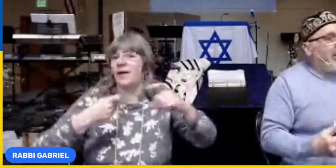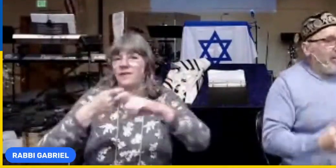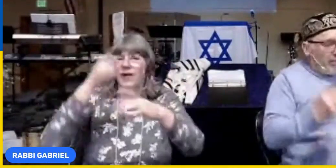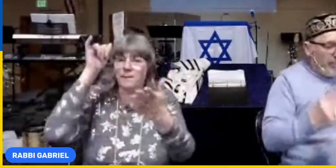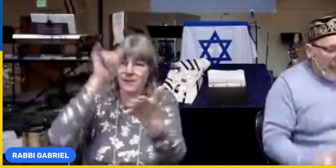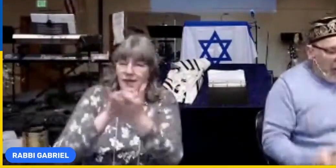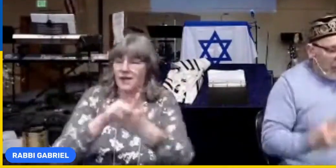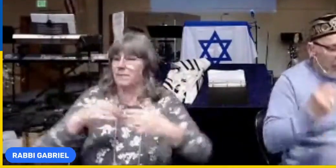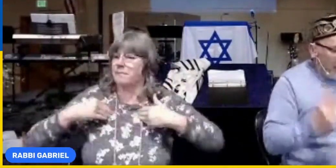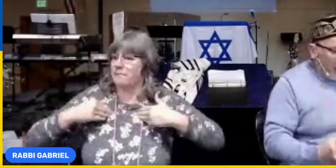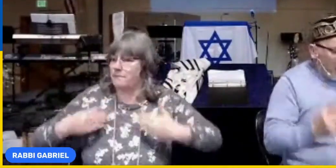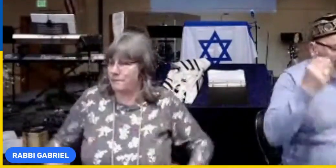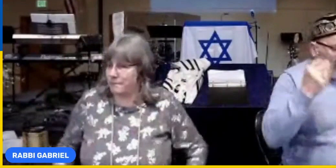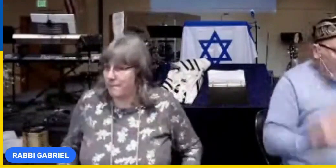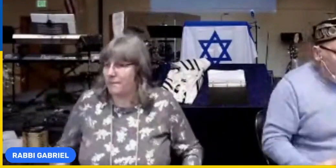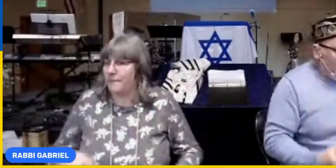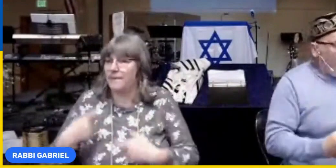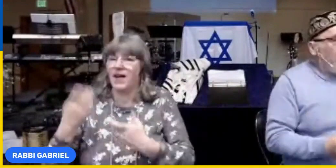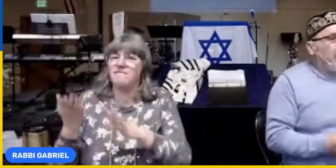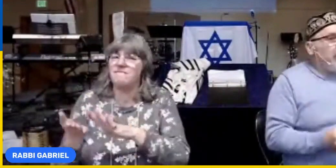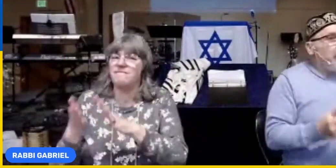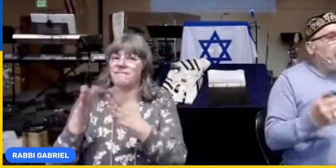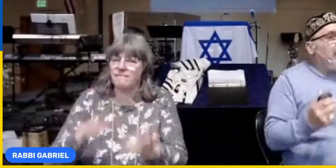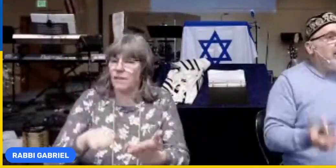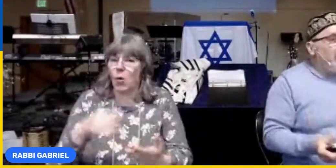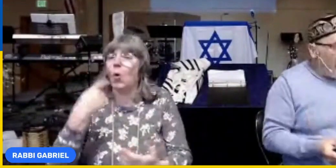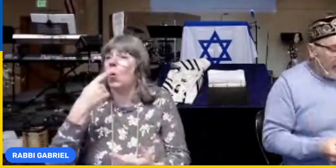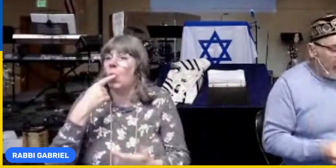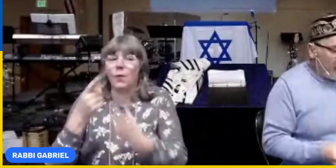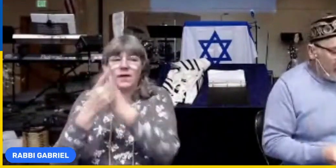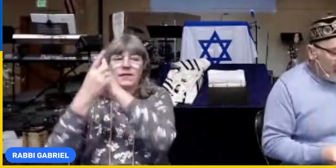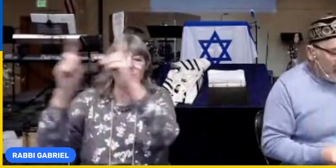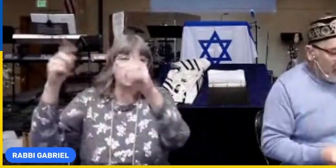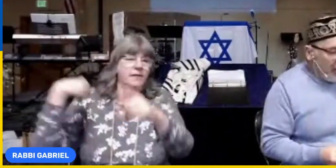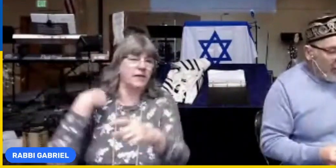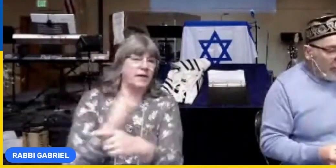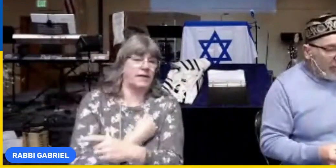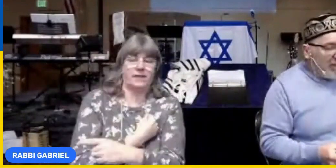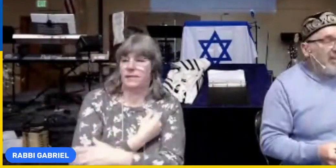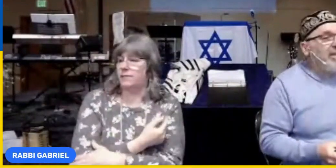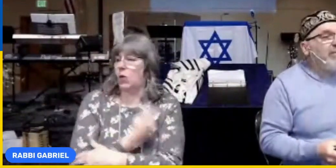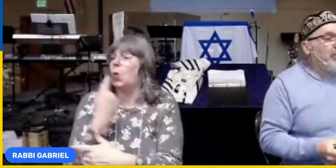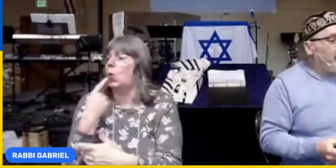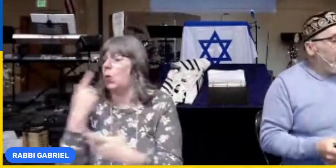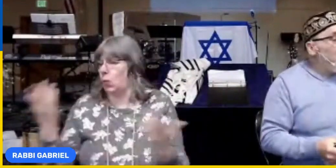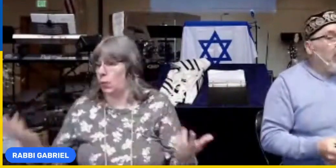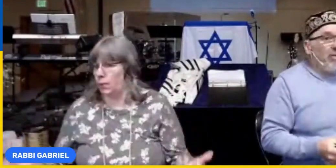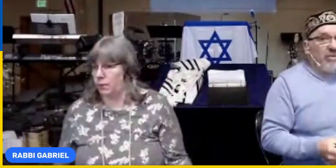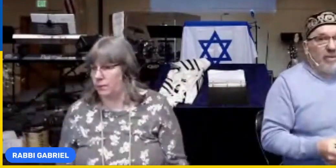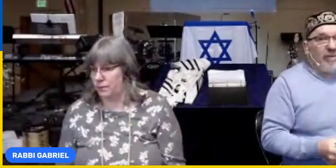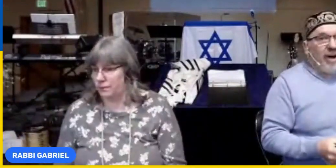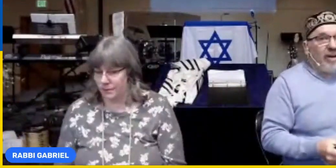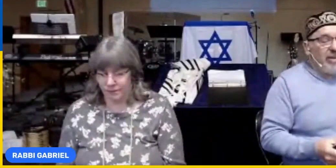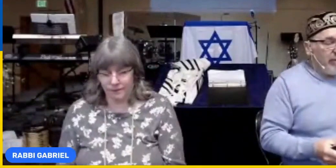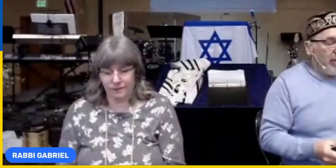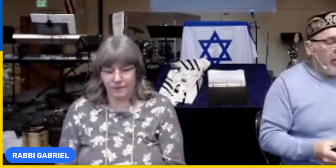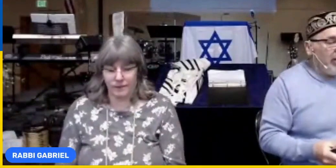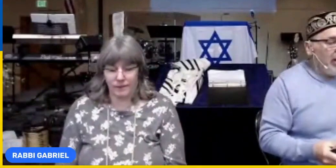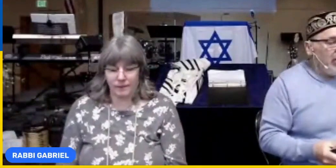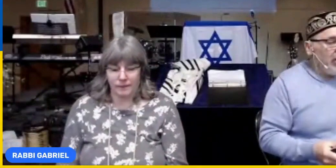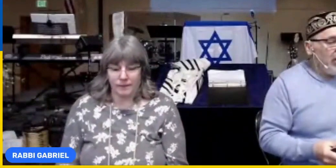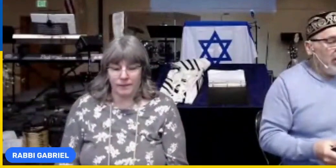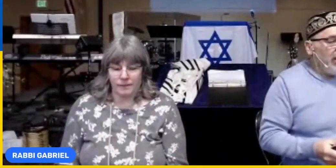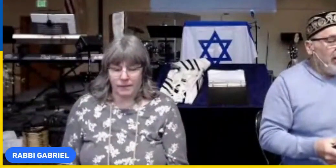this body bound for death? Who will deliver us from this evil Pharaoh of our